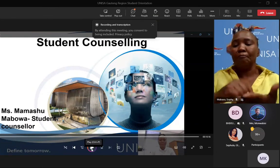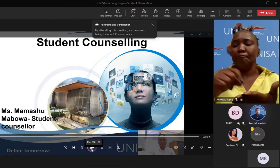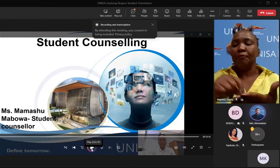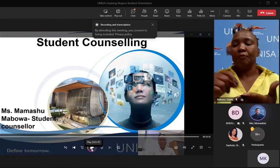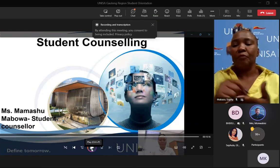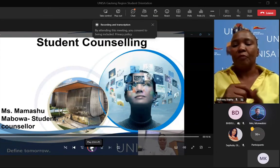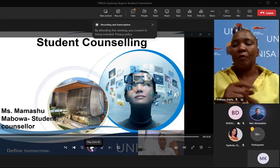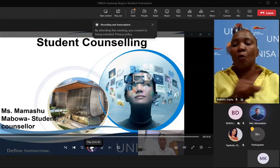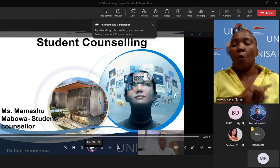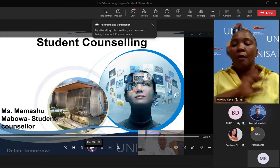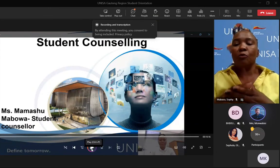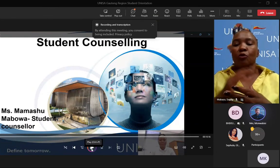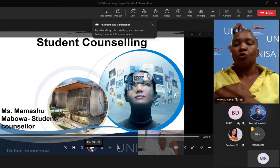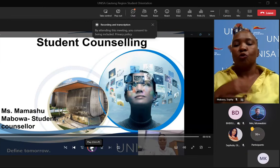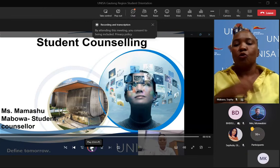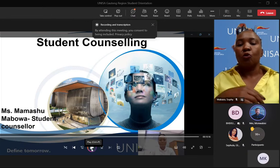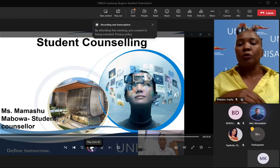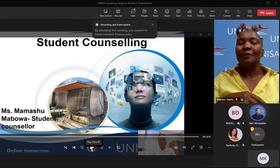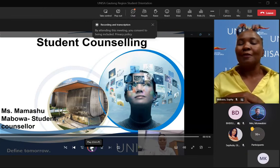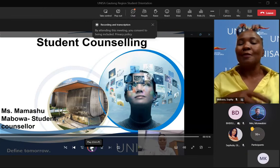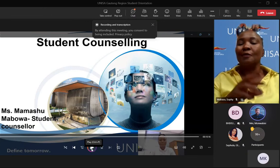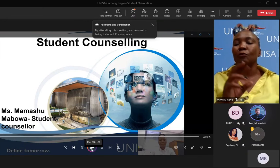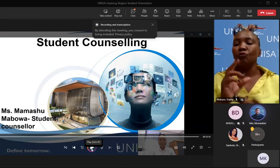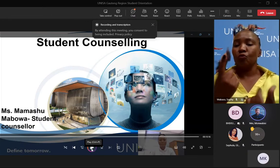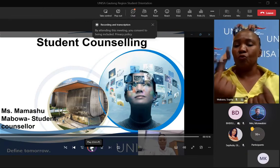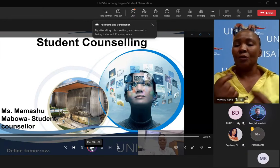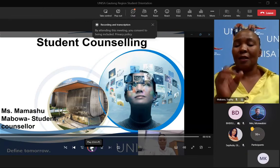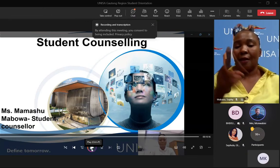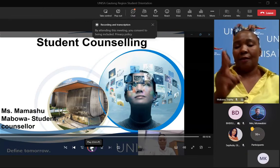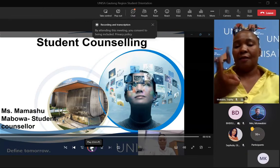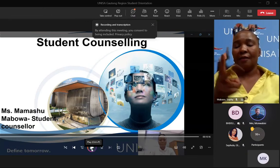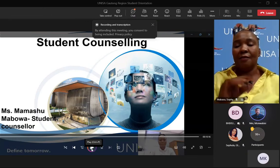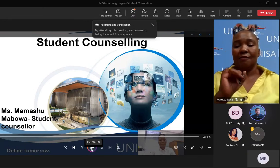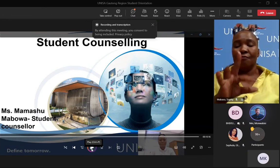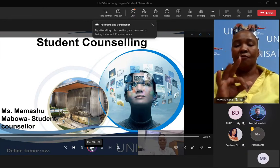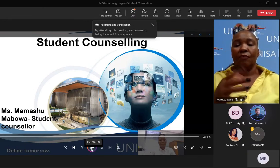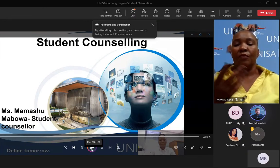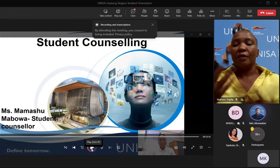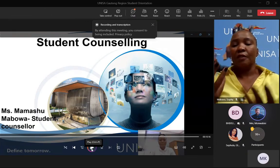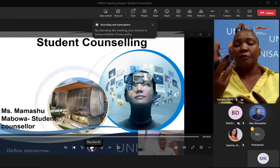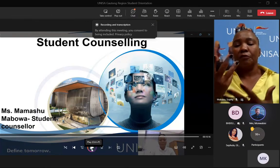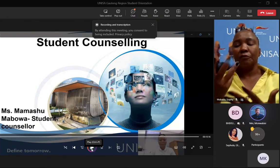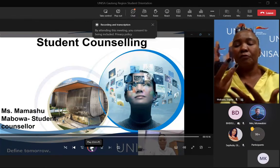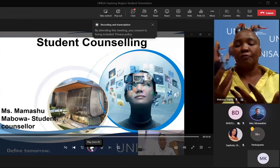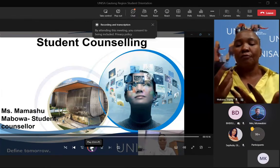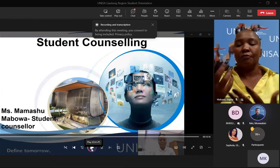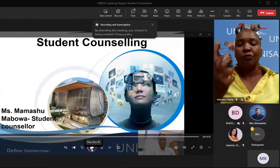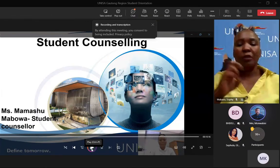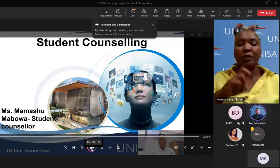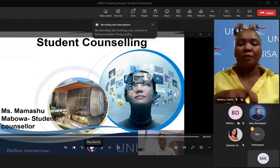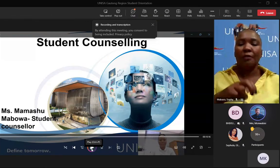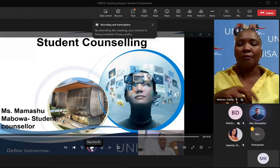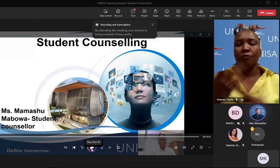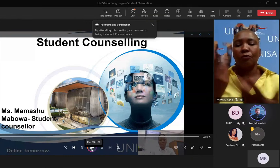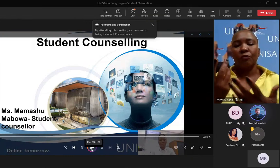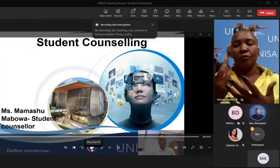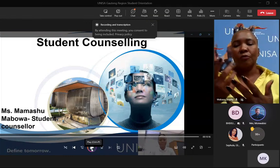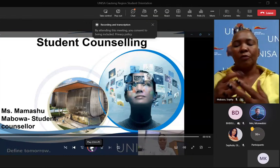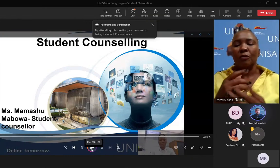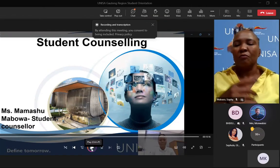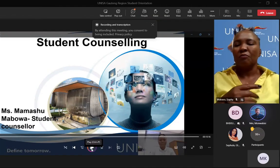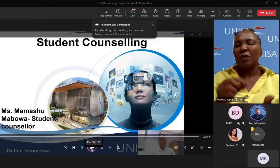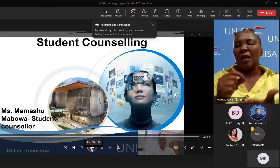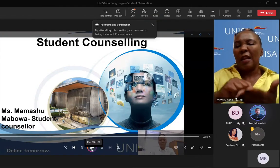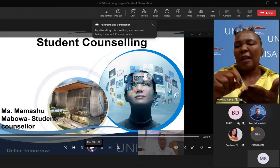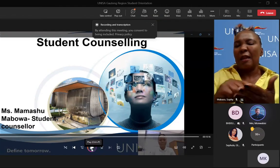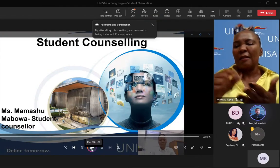repeat the presentation unfortunately you know uh but if you feel that you know what I need to uh down a couple of things that